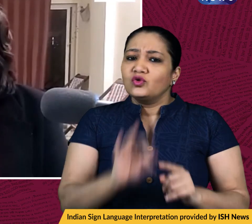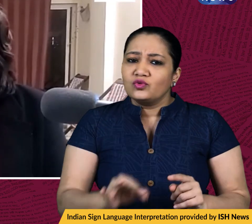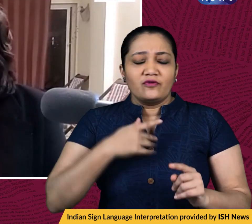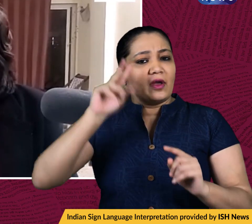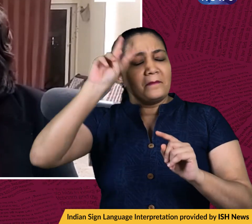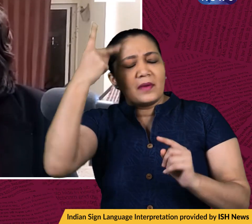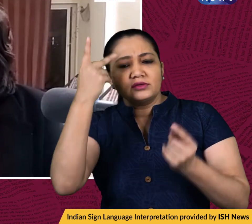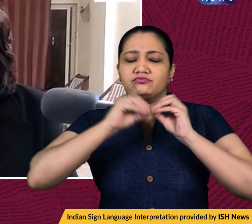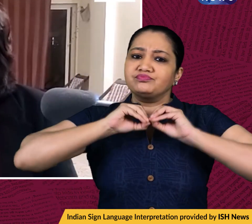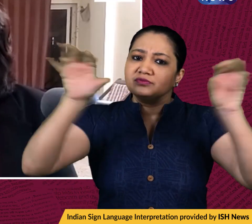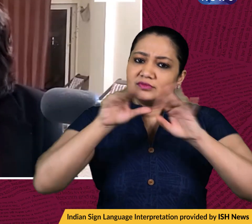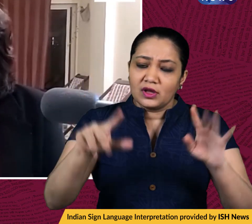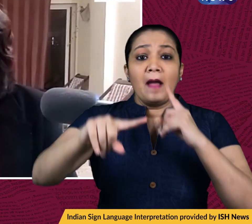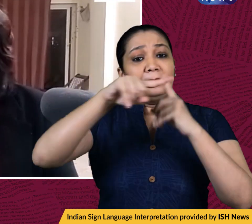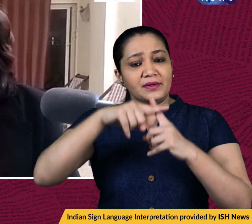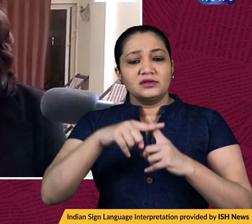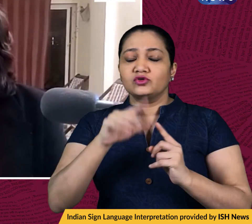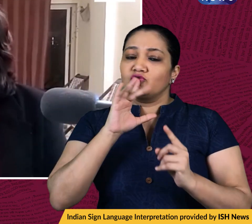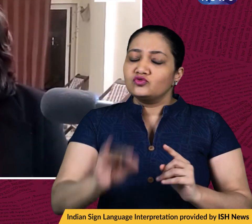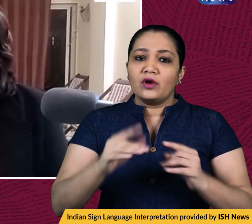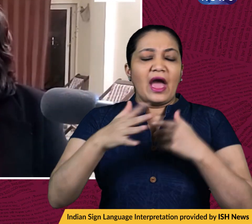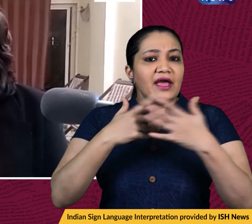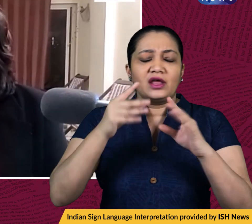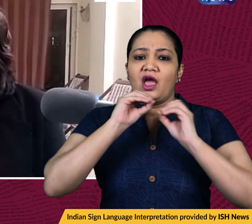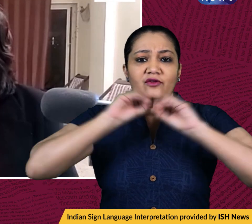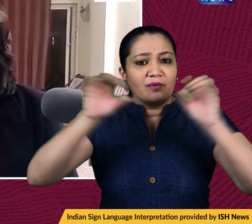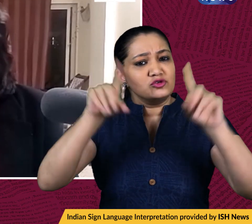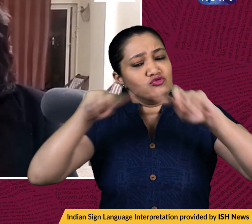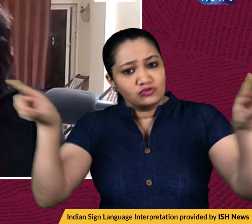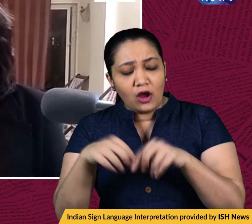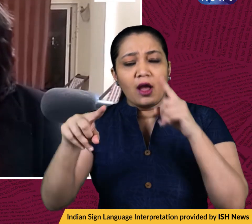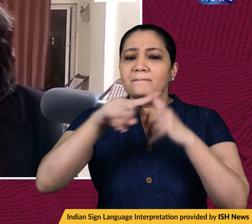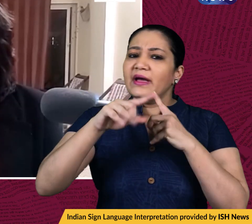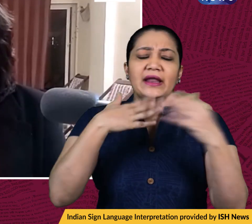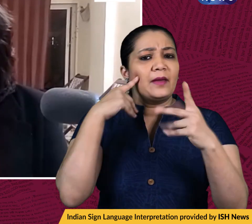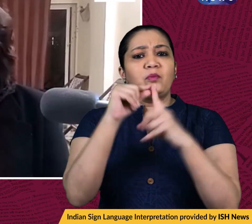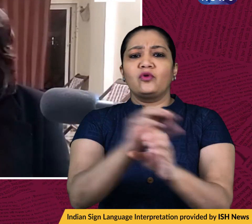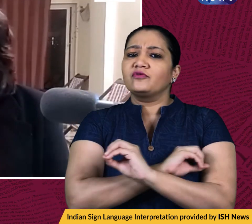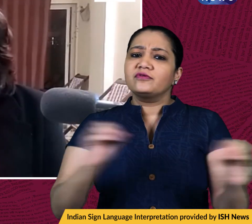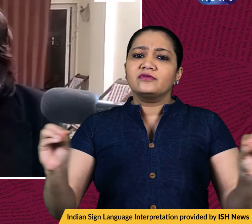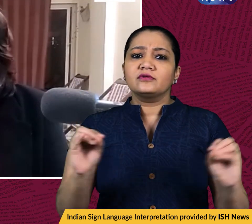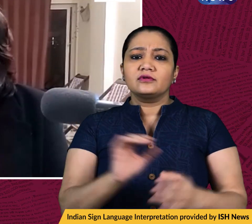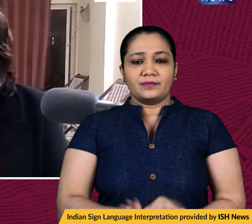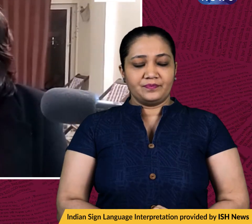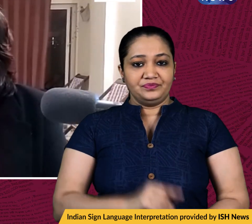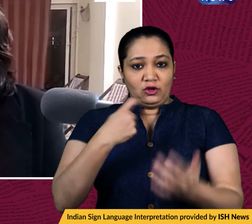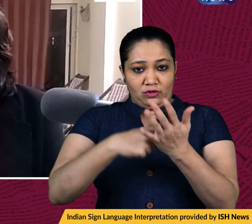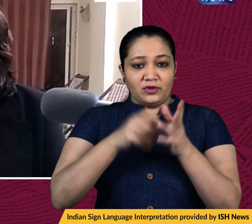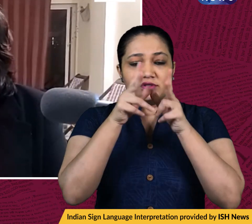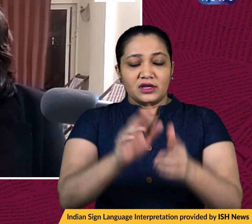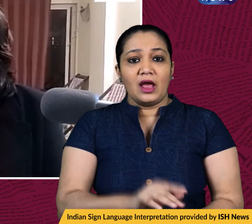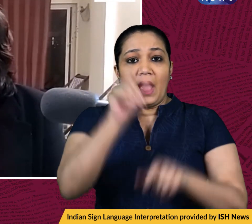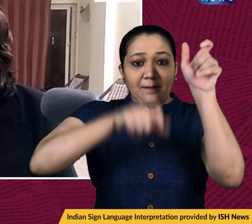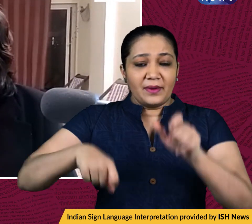not only misleading but, and I quote, are completely ill-informed and without any basis, end quote. Now, reports claim